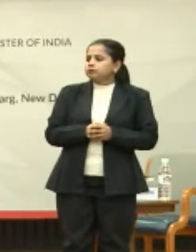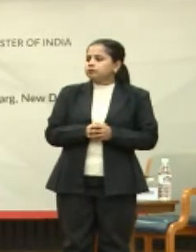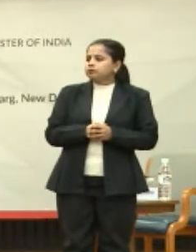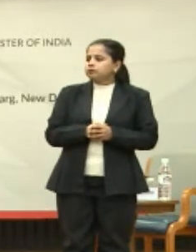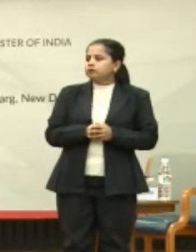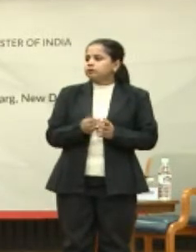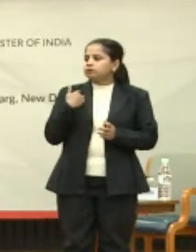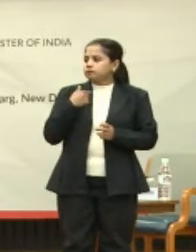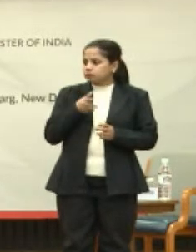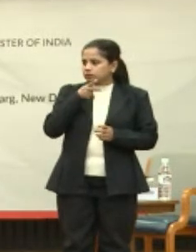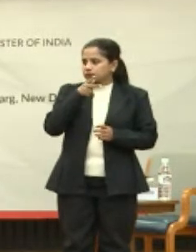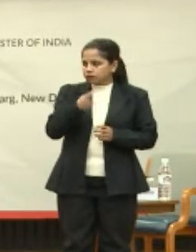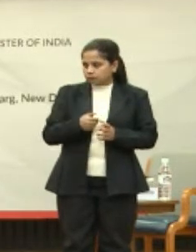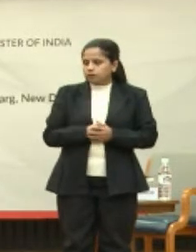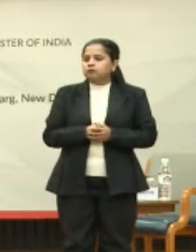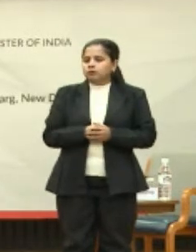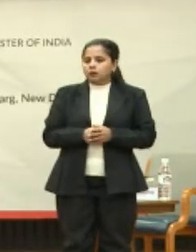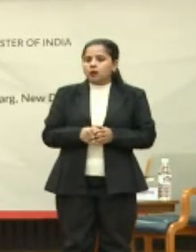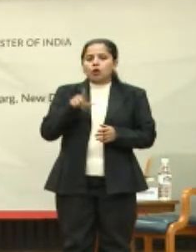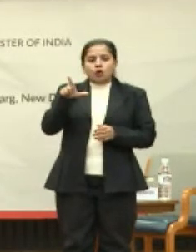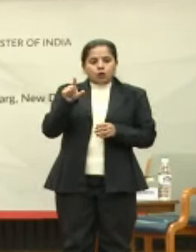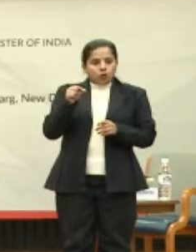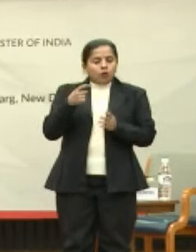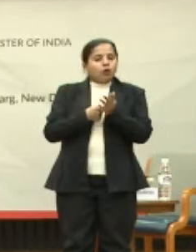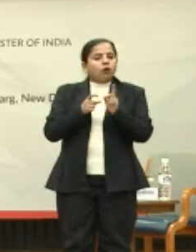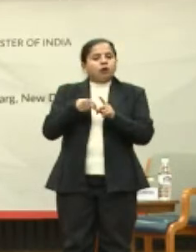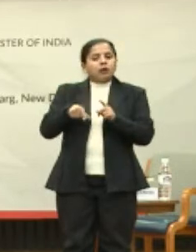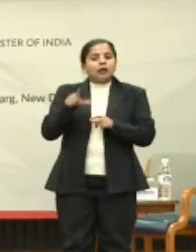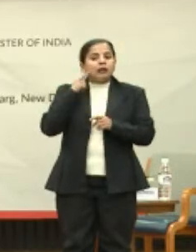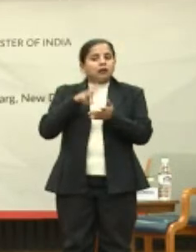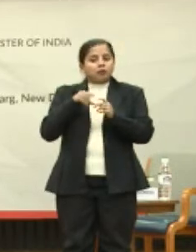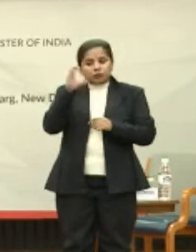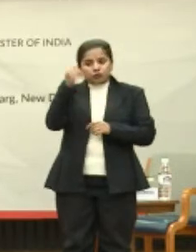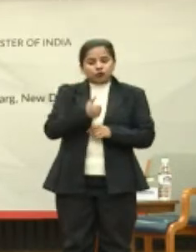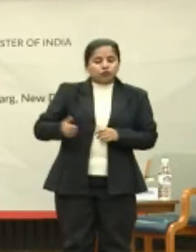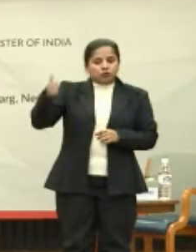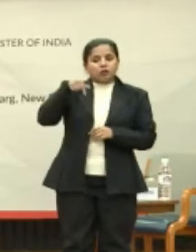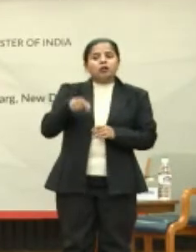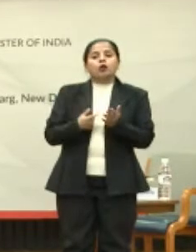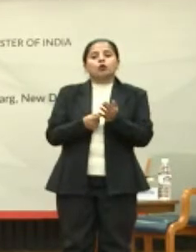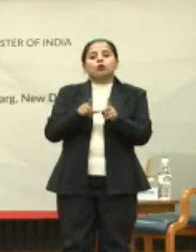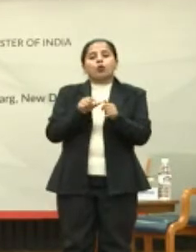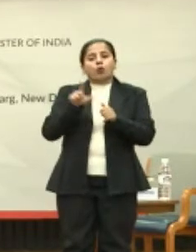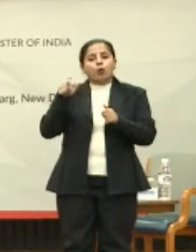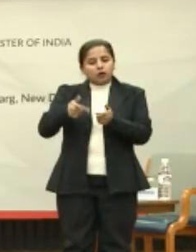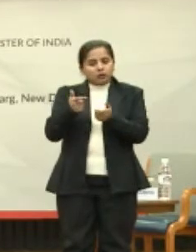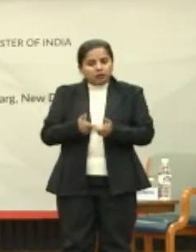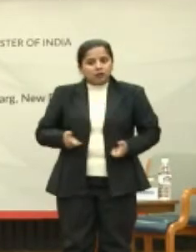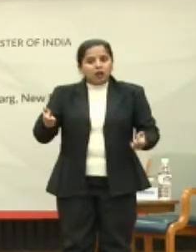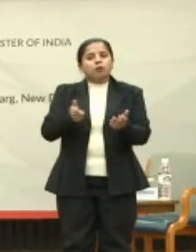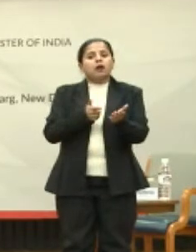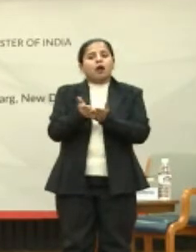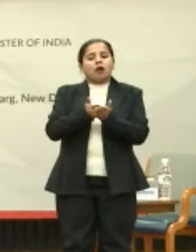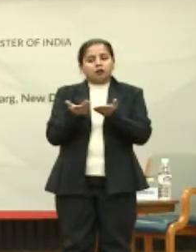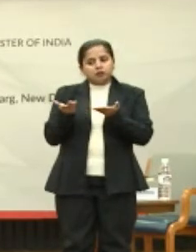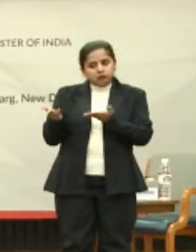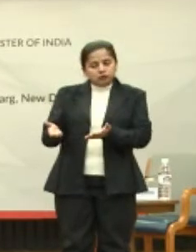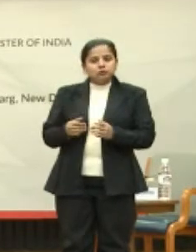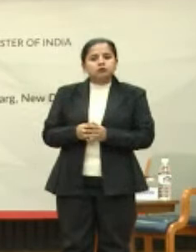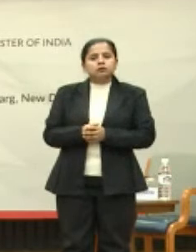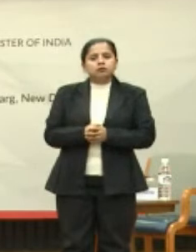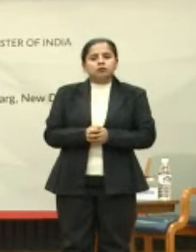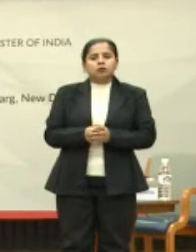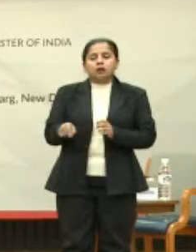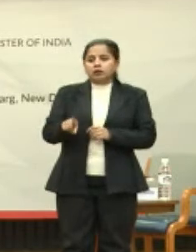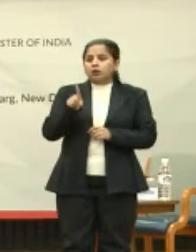I told you Lord Lithgow was the chairman of a Royal Commission on Agriculture. I also told you that